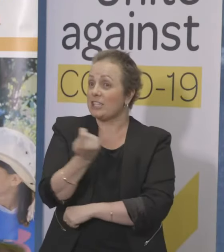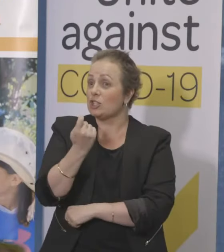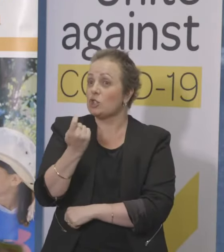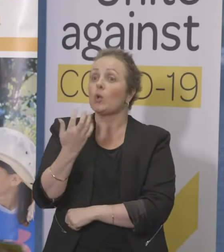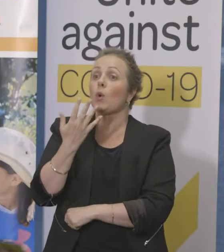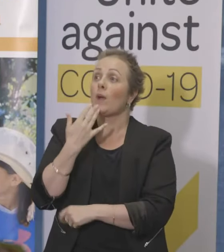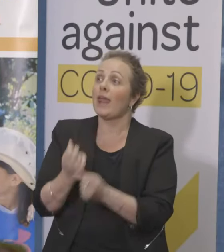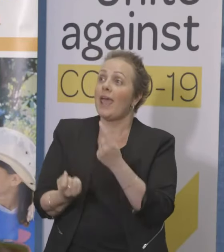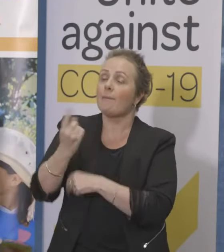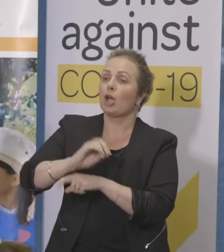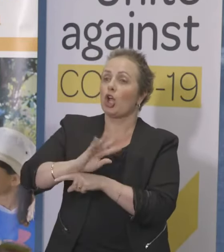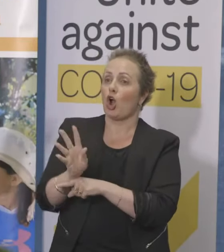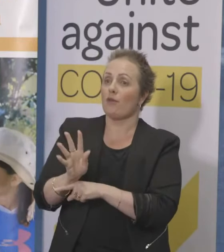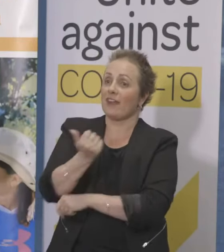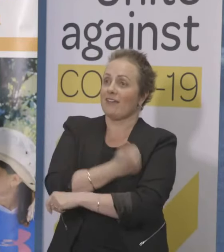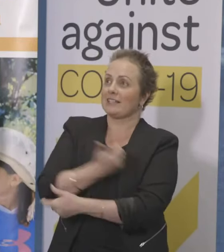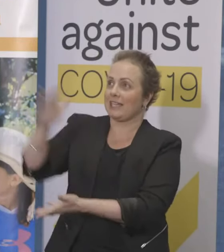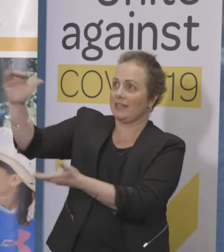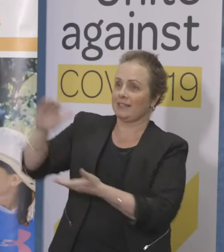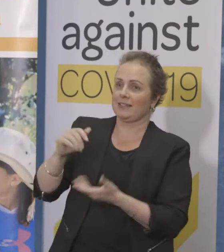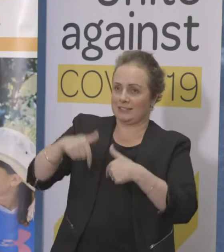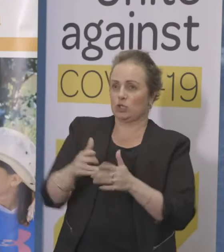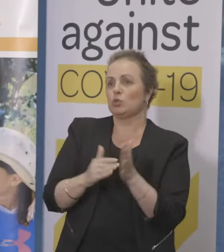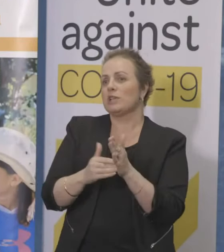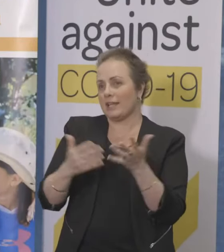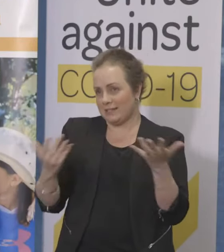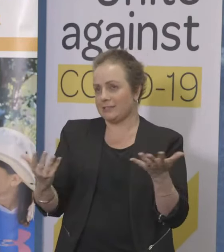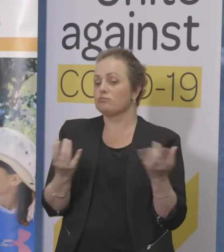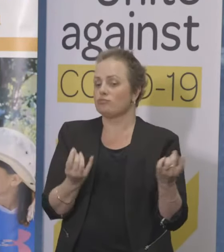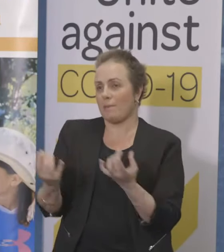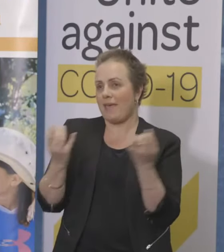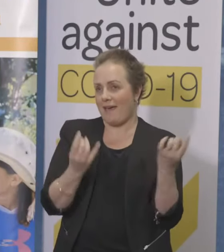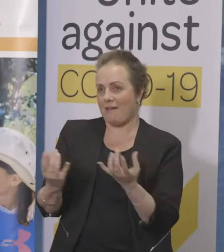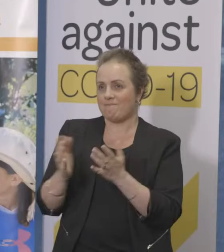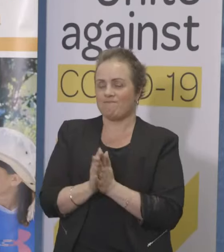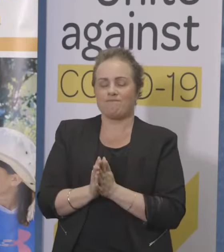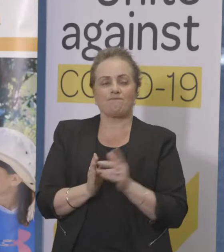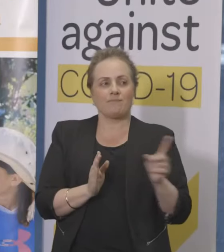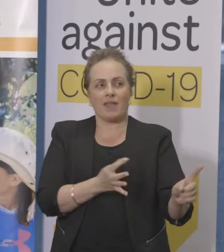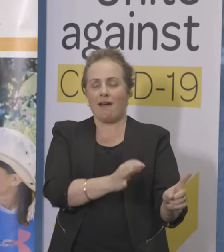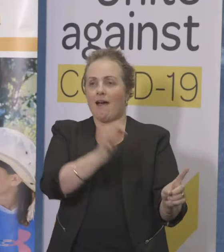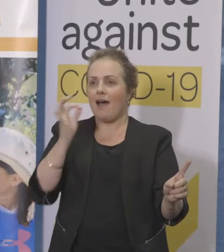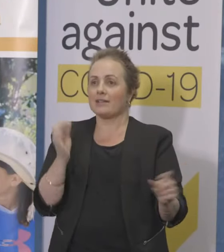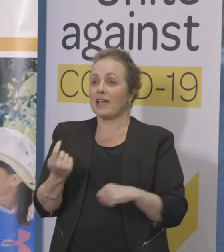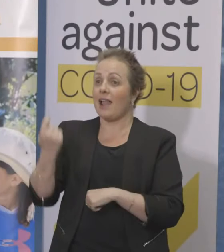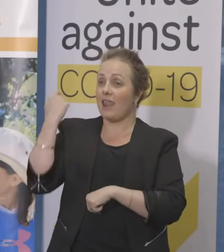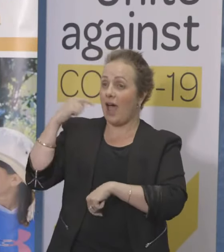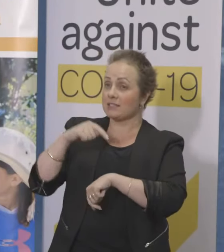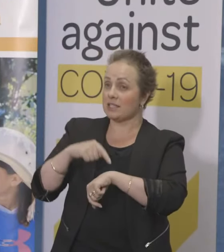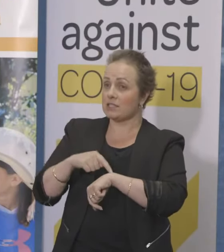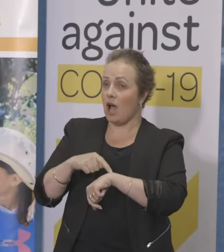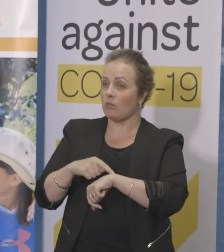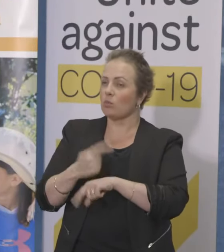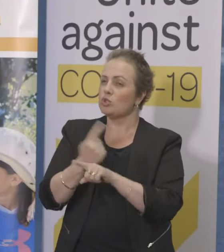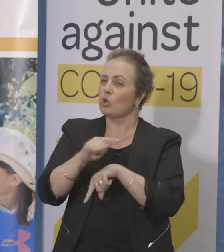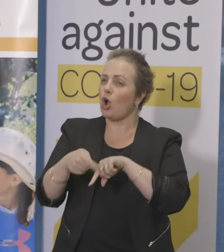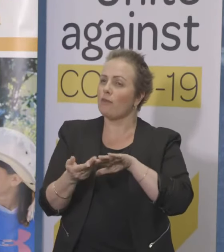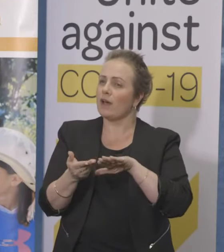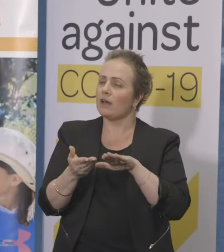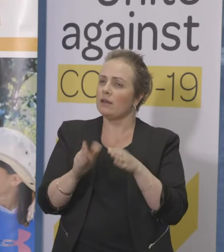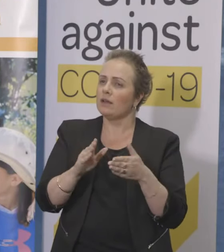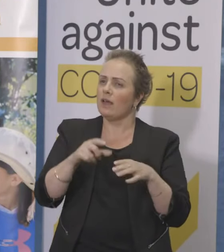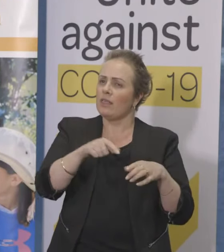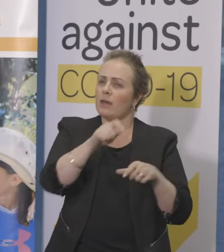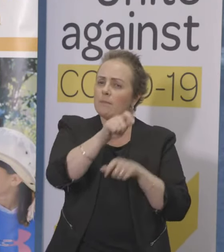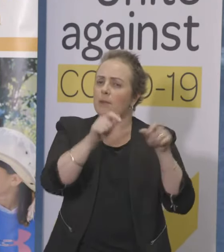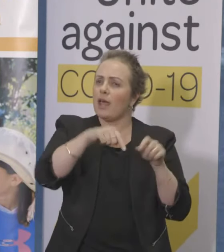we have a COVID-19 vaccine. Dr. Novell. Sorry, did you? Yeah, last time we spoke, the bereavement sort of cluster or subcluster had